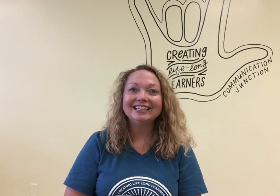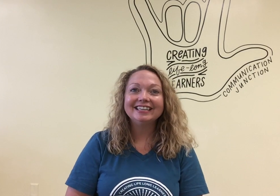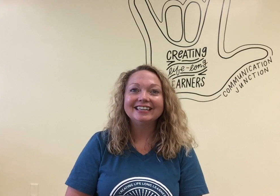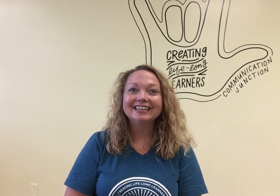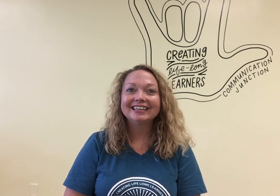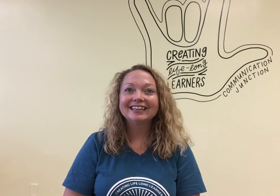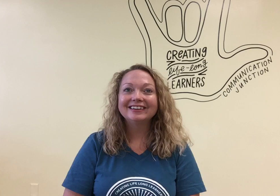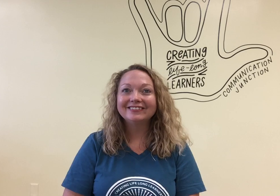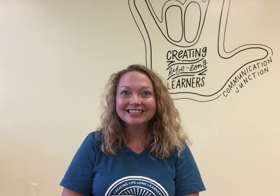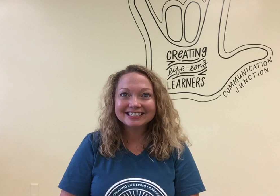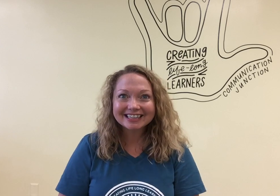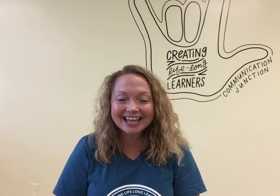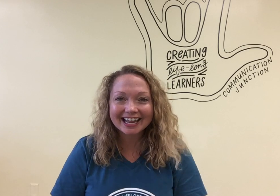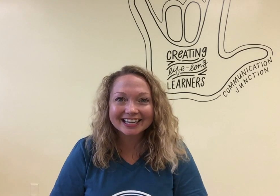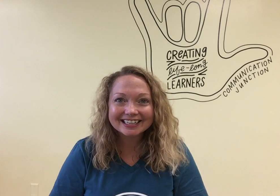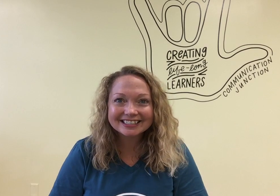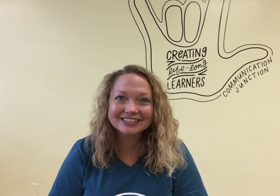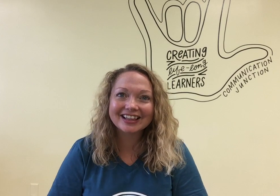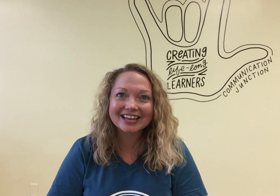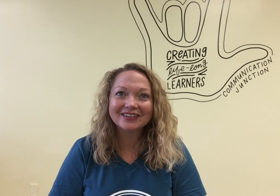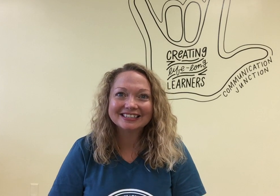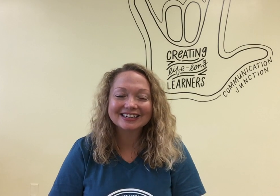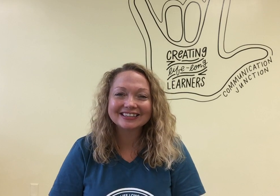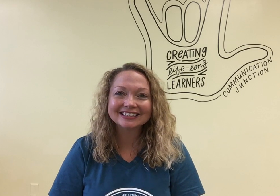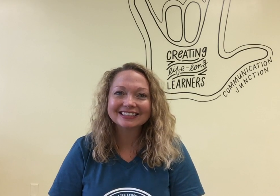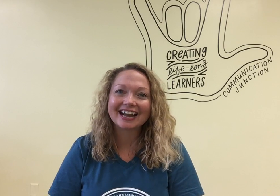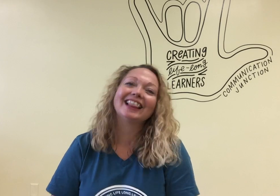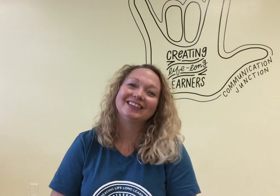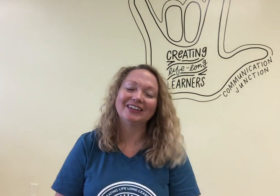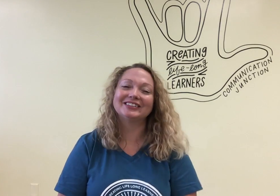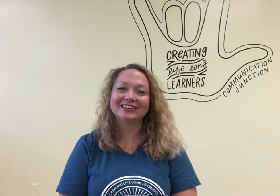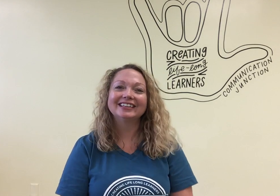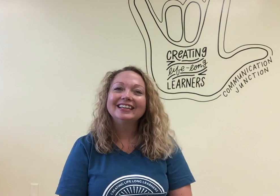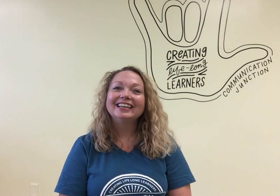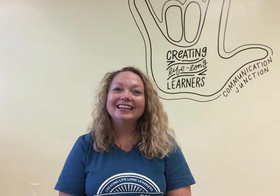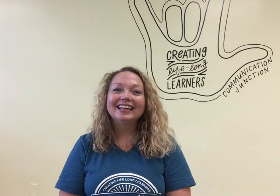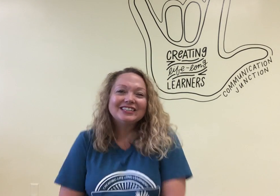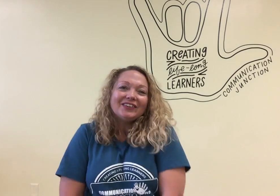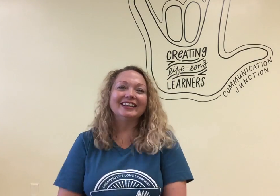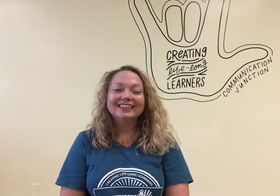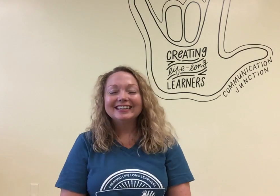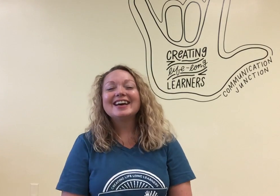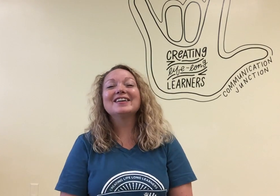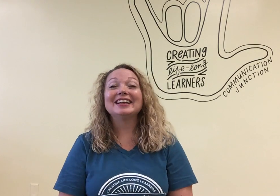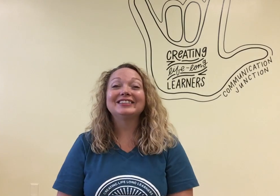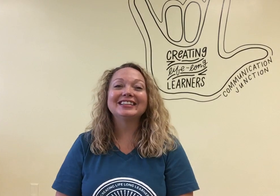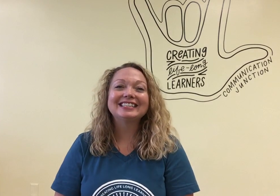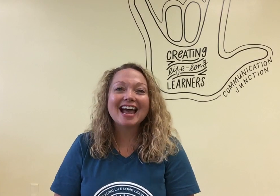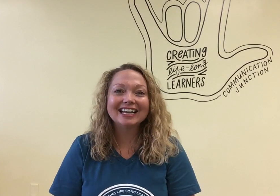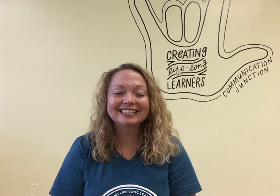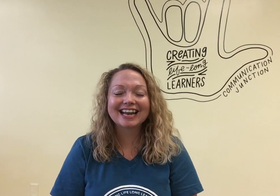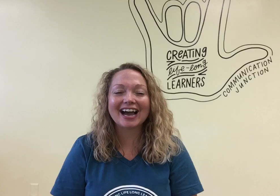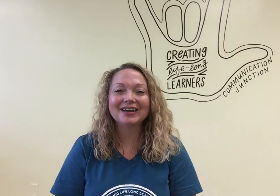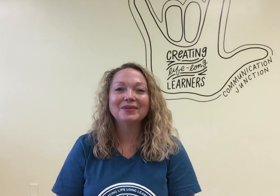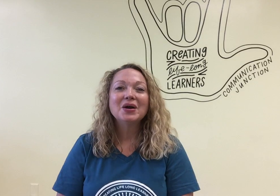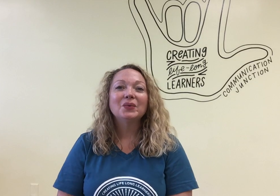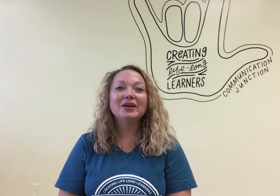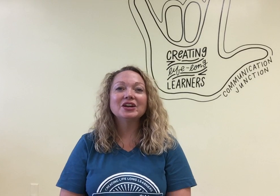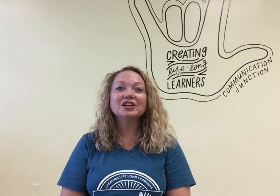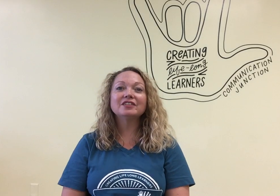R-E-D. What did you think? Did you like my song? I like my song. It's fun. All right, so this next time, we are gonna